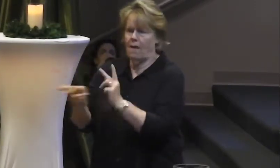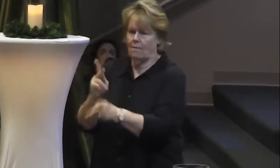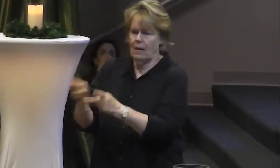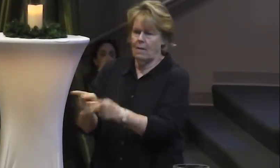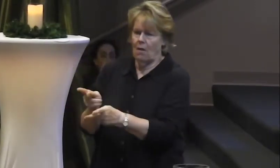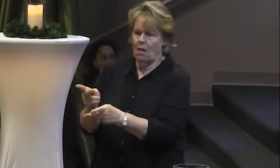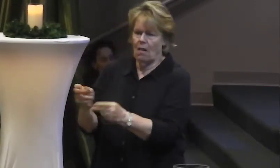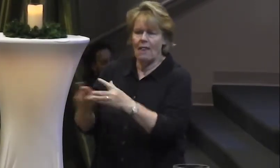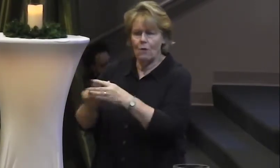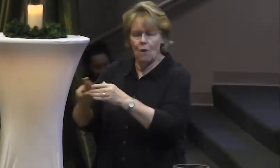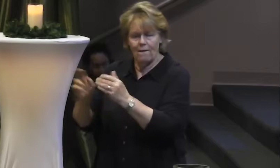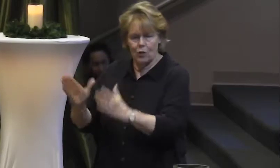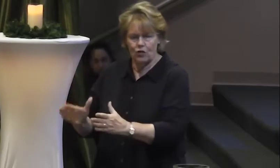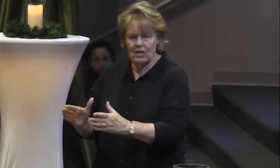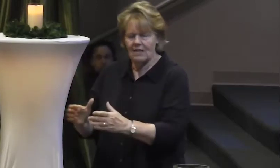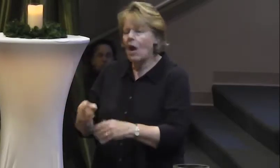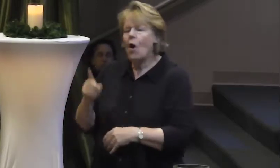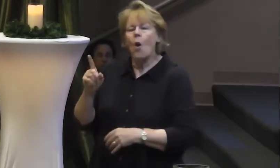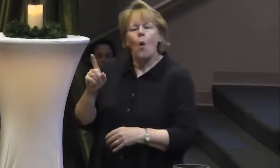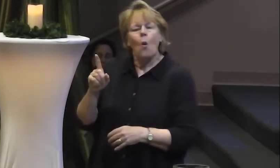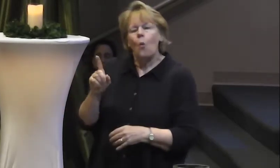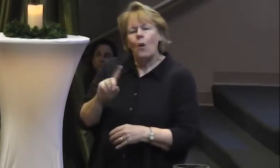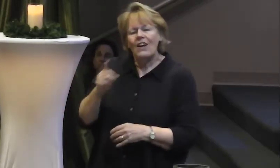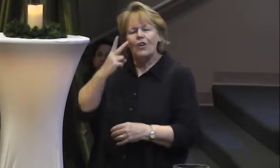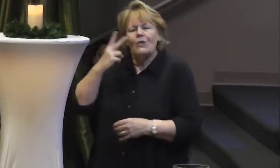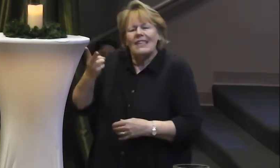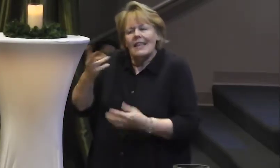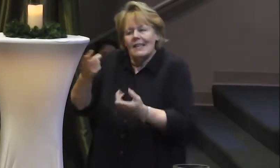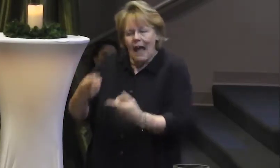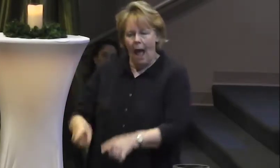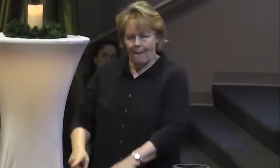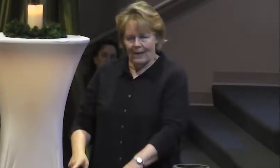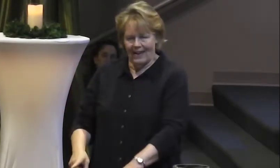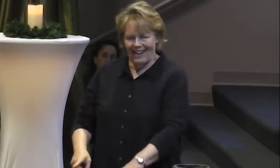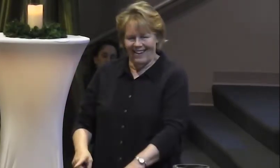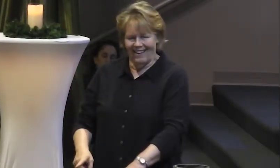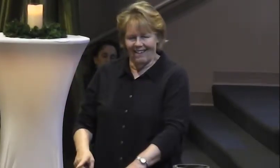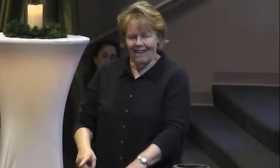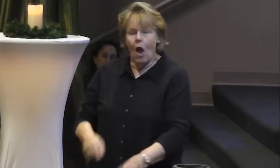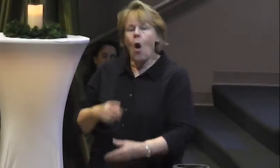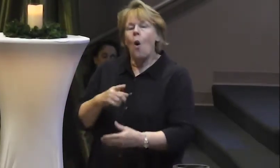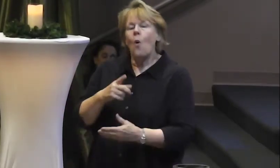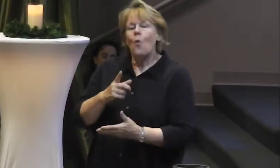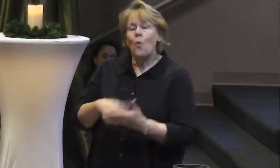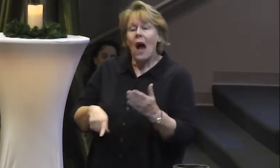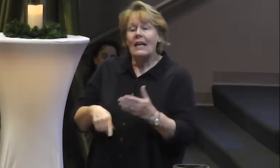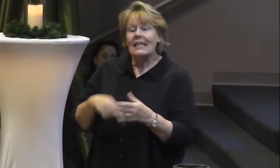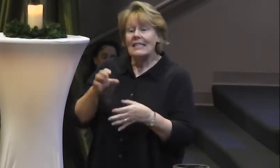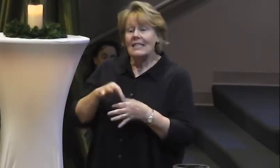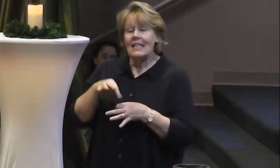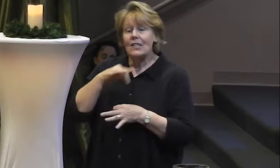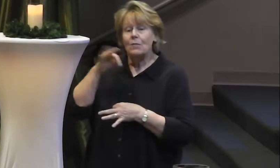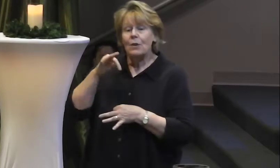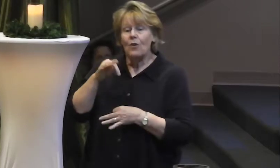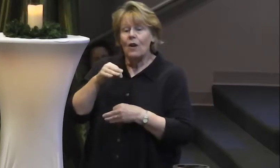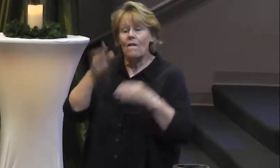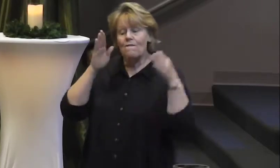Where do you see this going on? What's the Spirit getting your eyes on? And as you take, and give you a